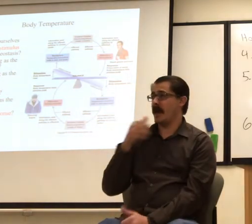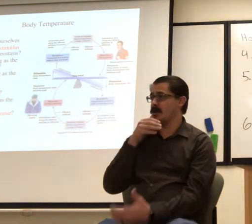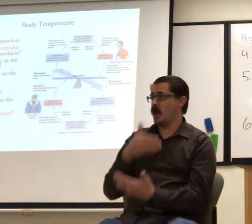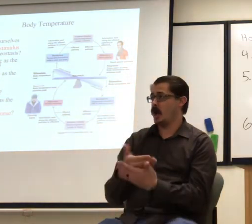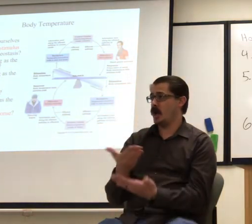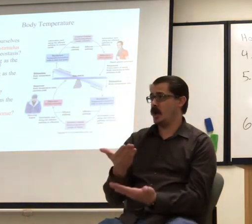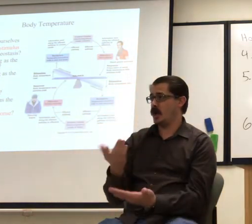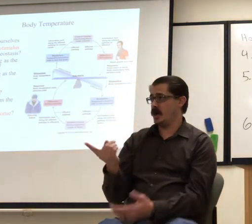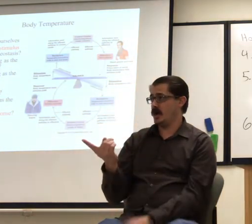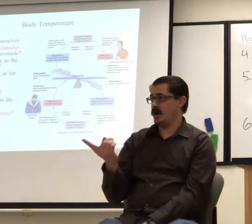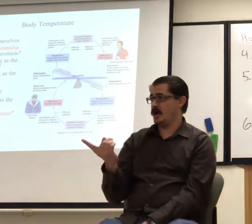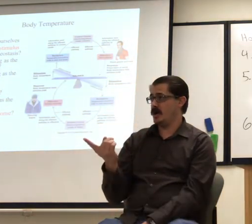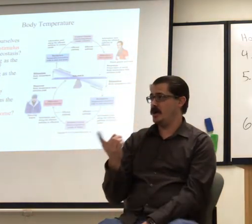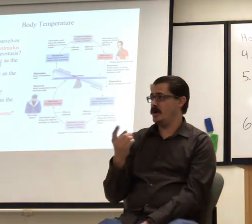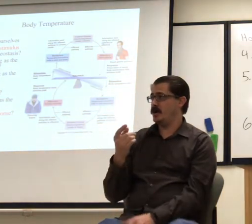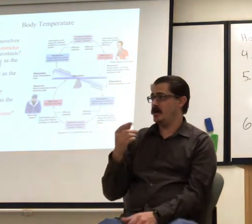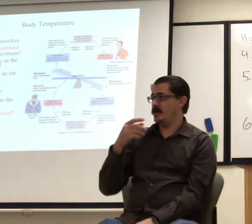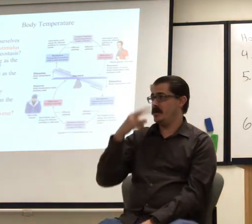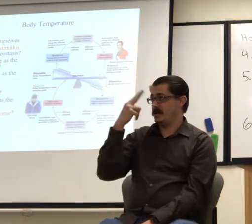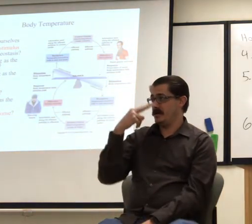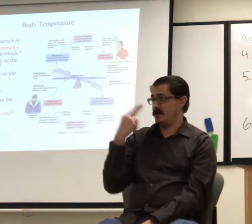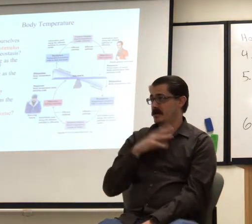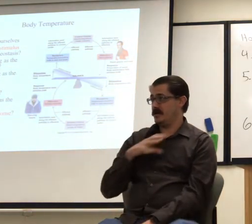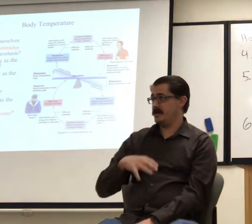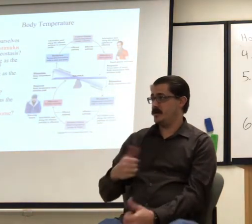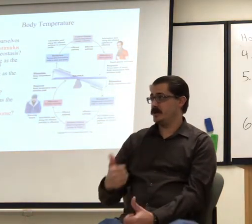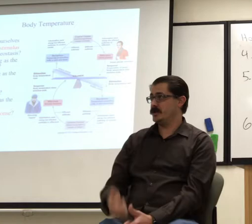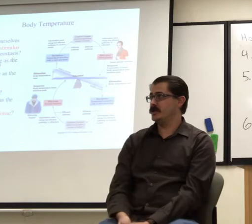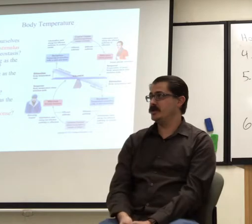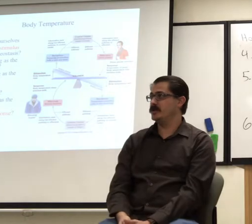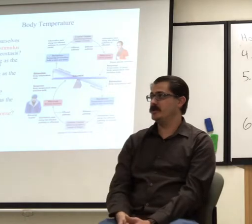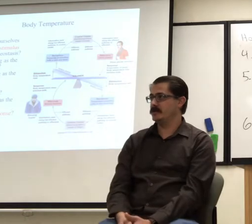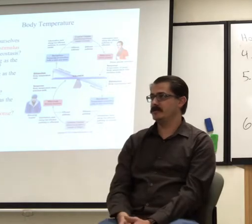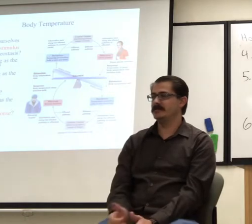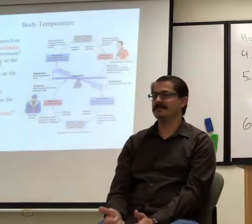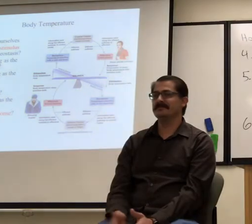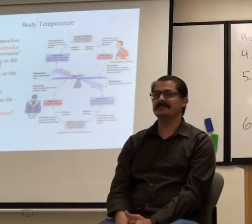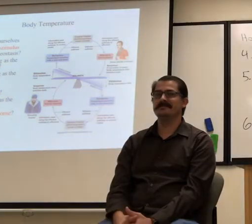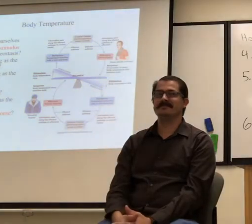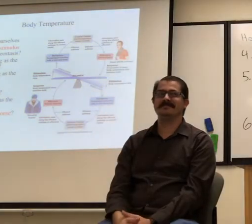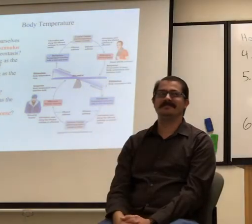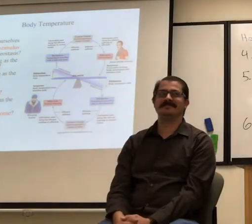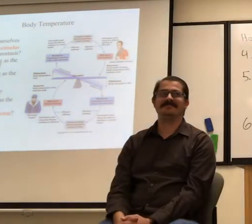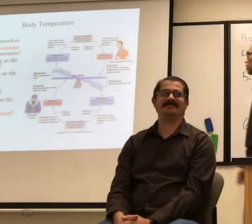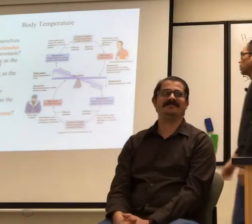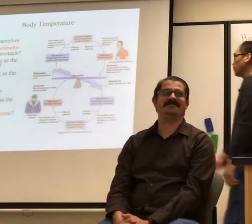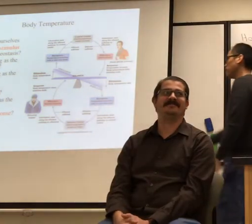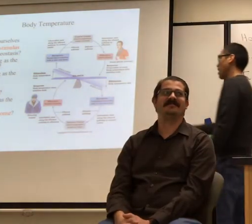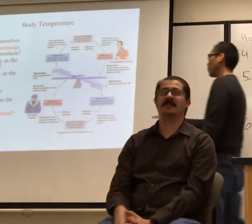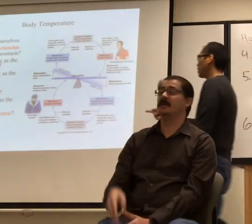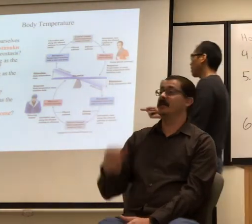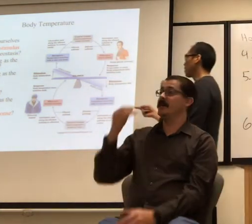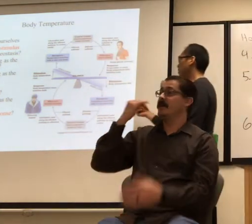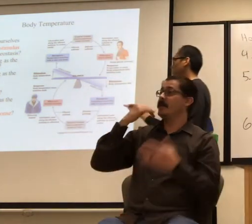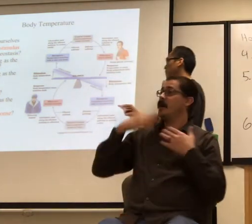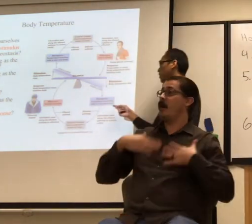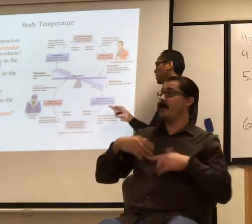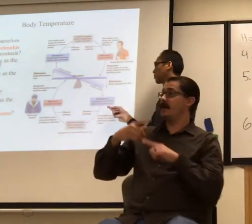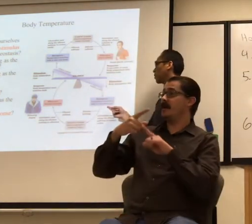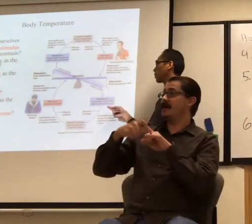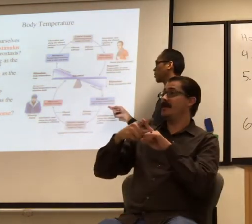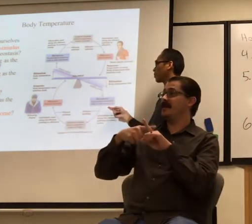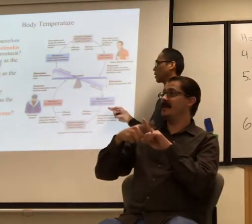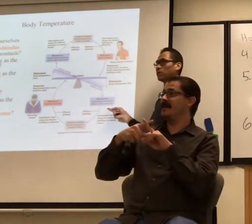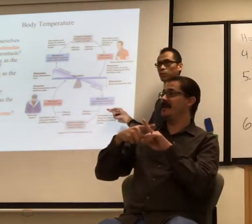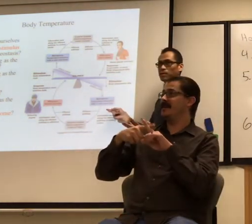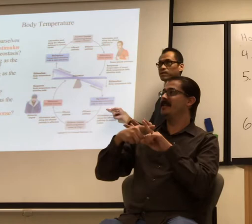And on your half sheet, you do the same six steps for the opposite imbalance. Body temperature is too low. If you can't read it on here, find it in